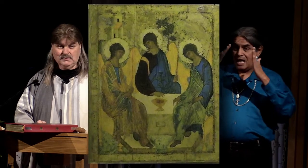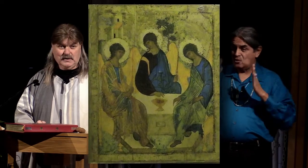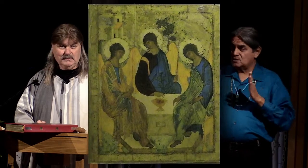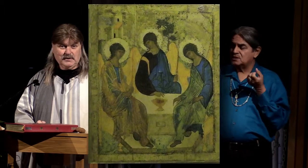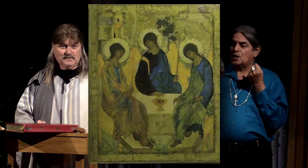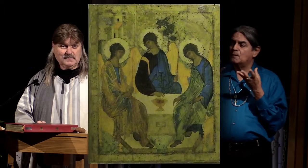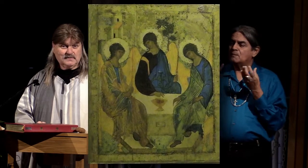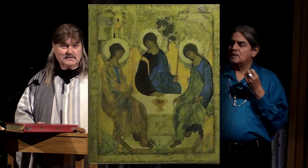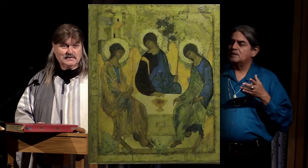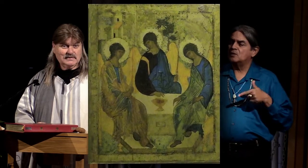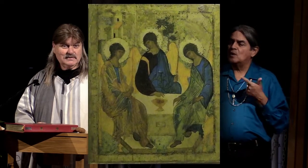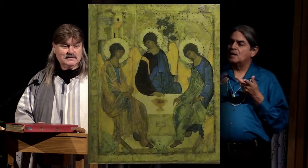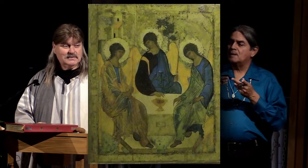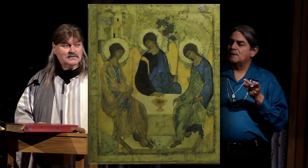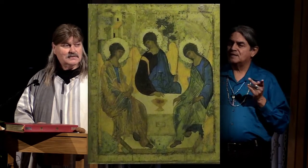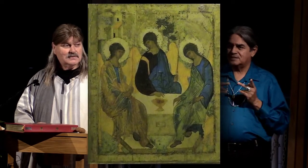there are many dwelling places.